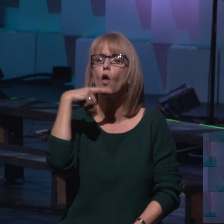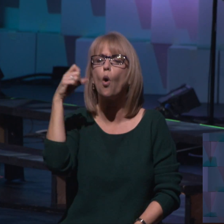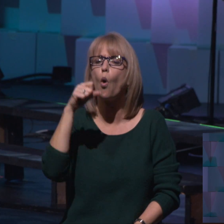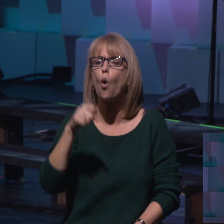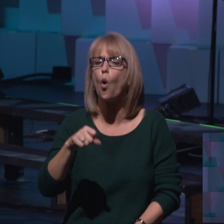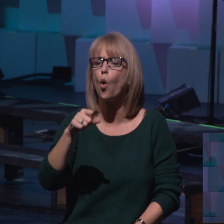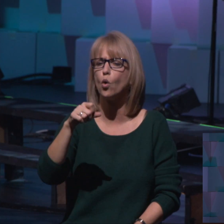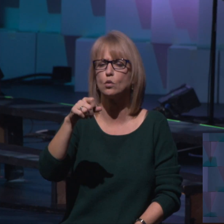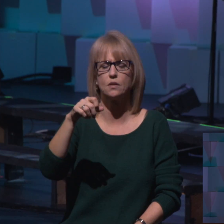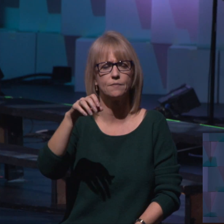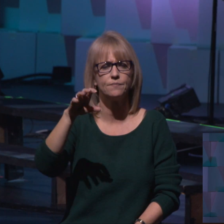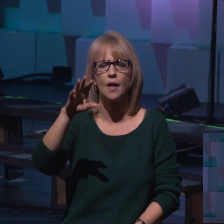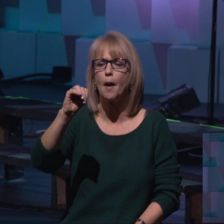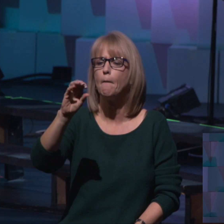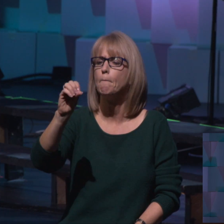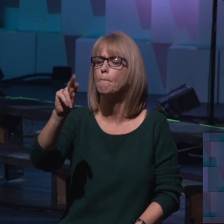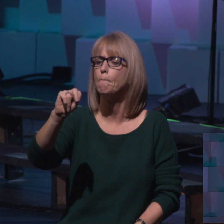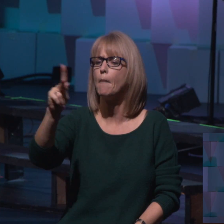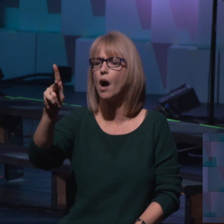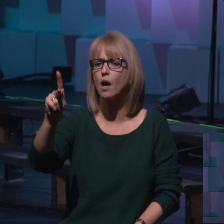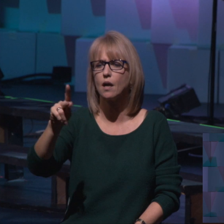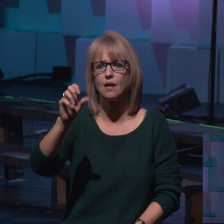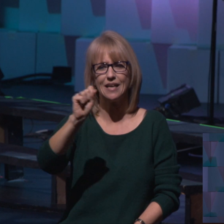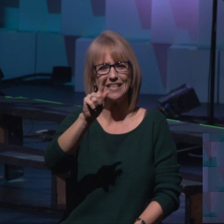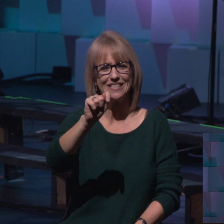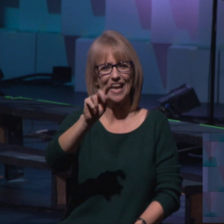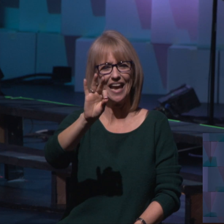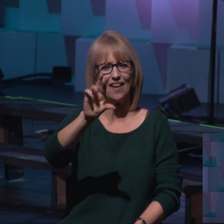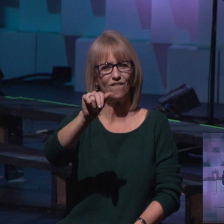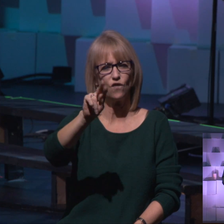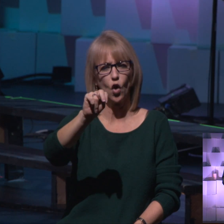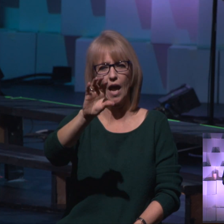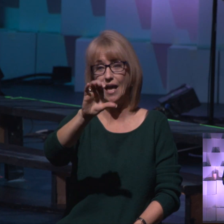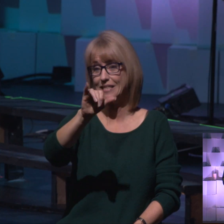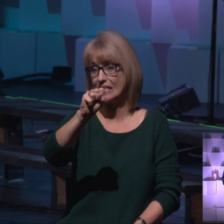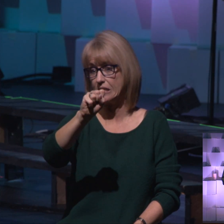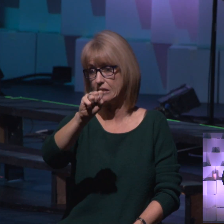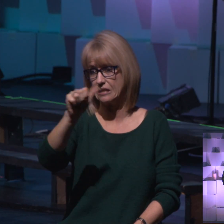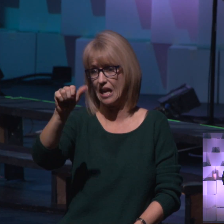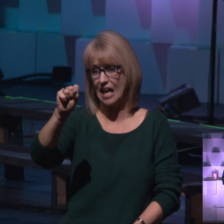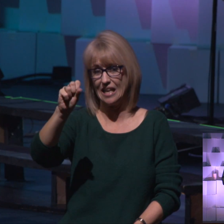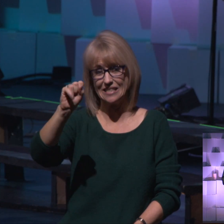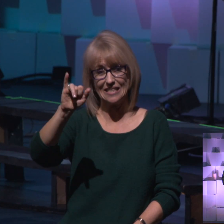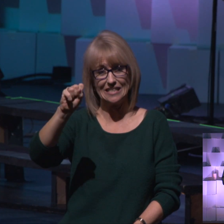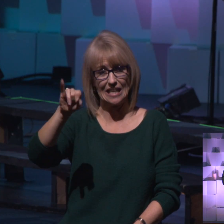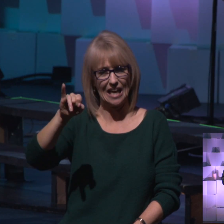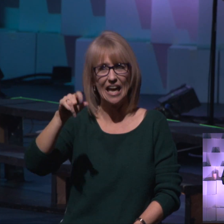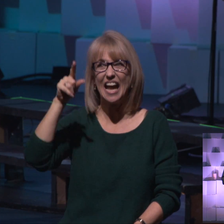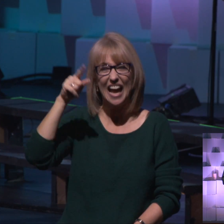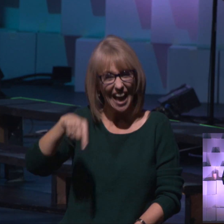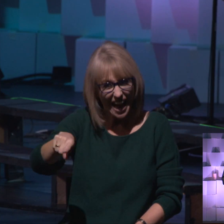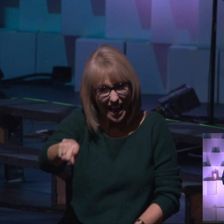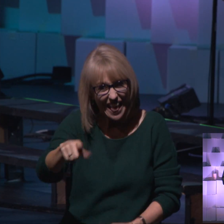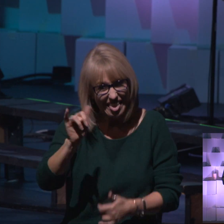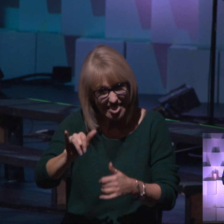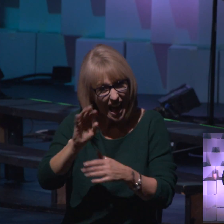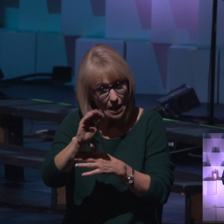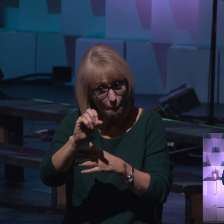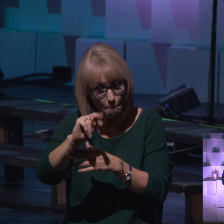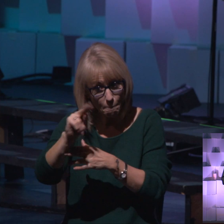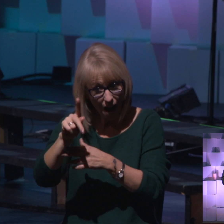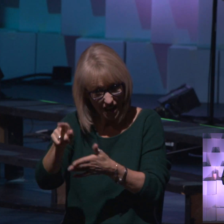St. Francis of Assisi. And he said, if God can use me, God can use anyone. That's a humble